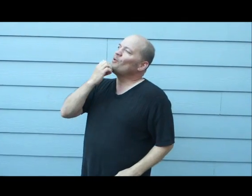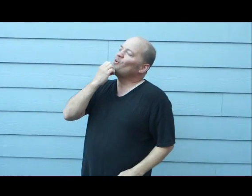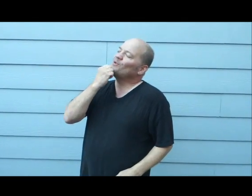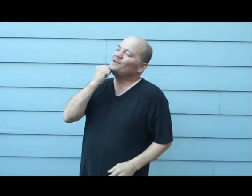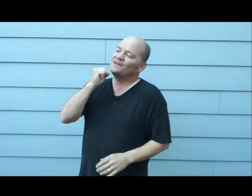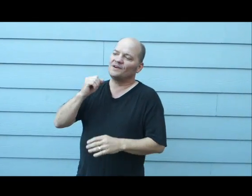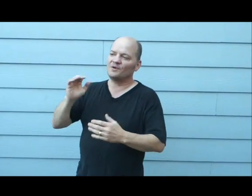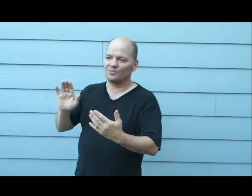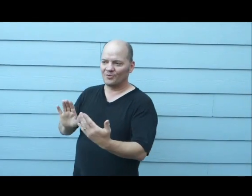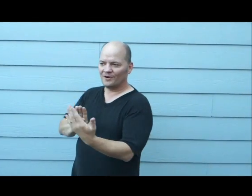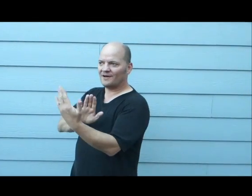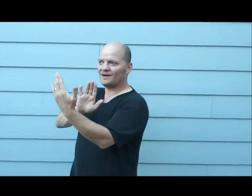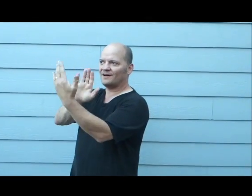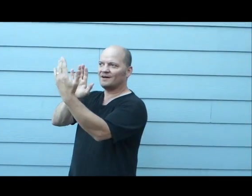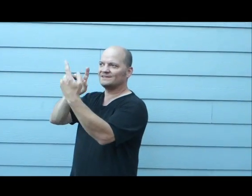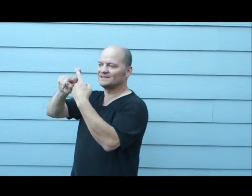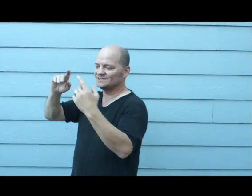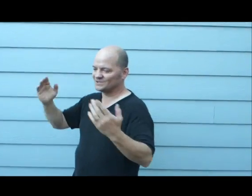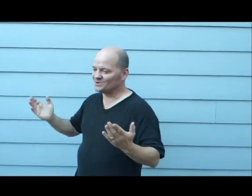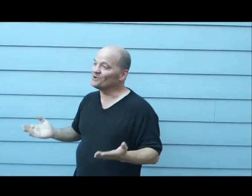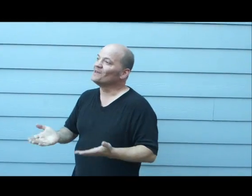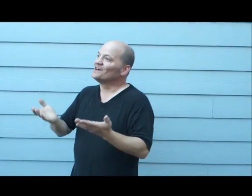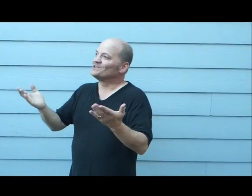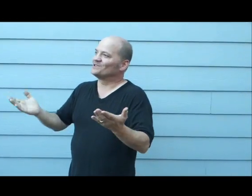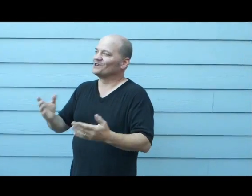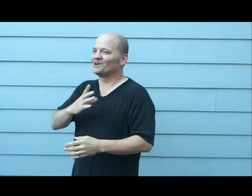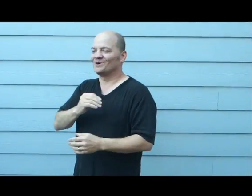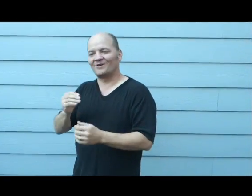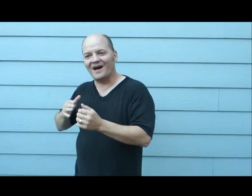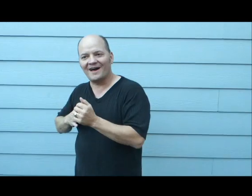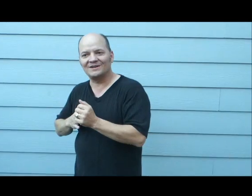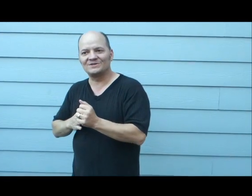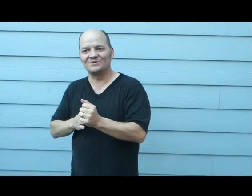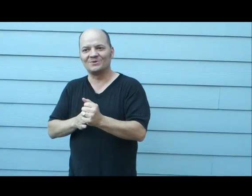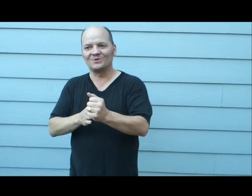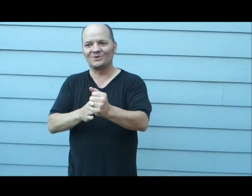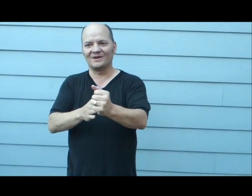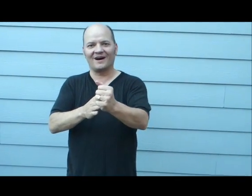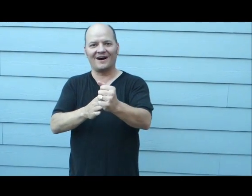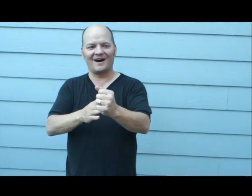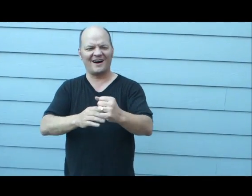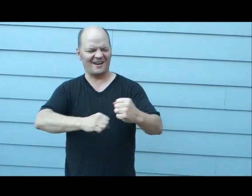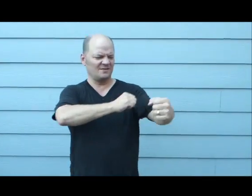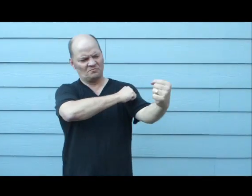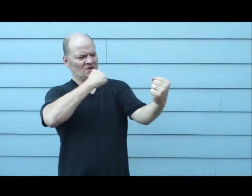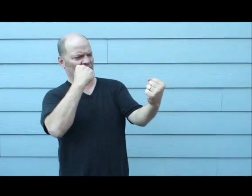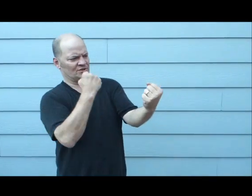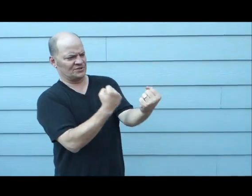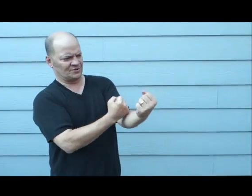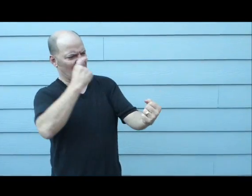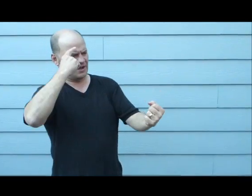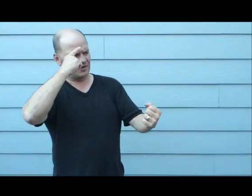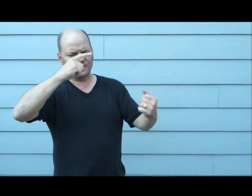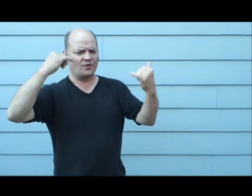own dear presence to cheer and to guide. Strength